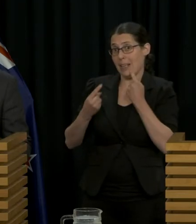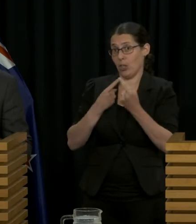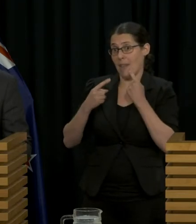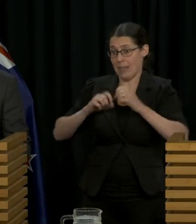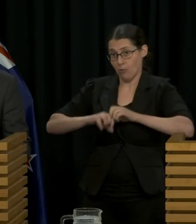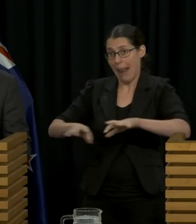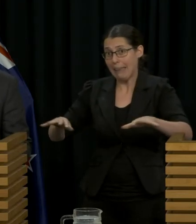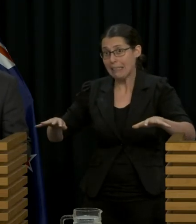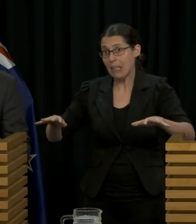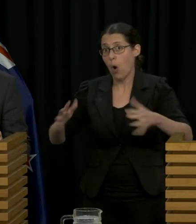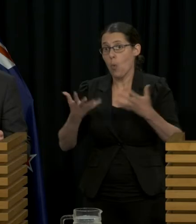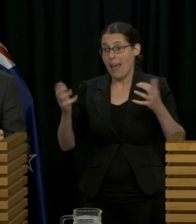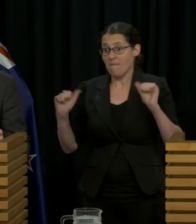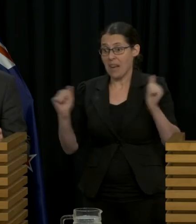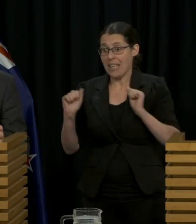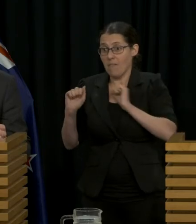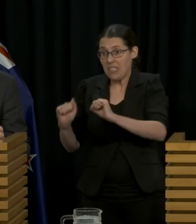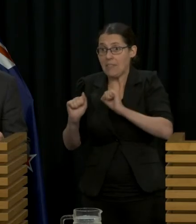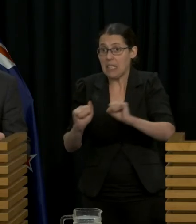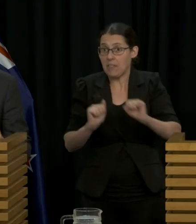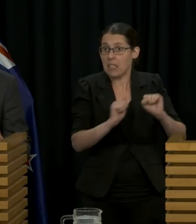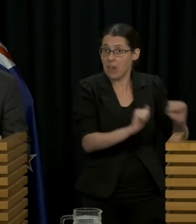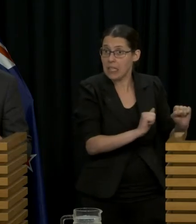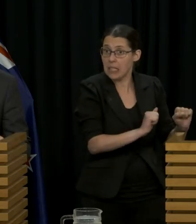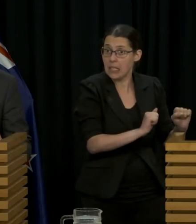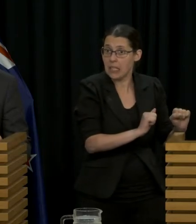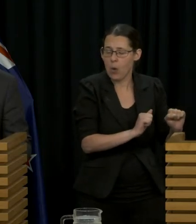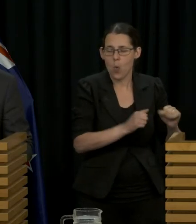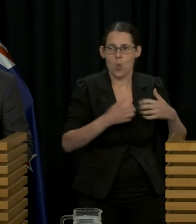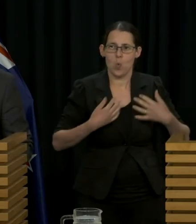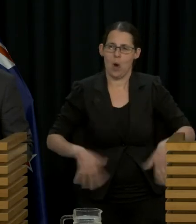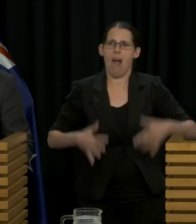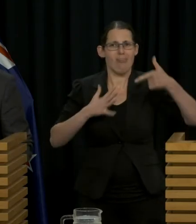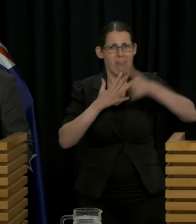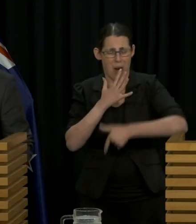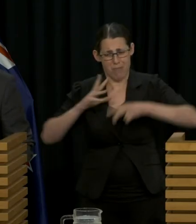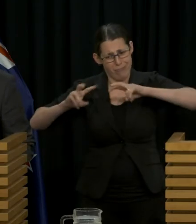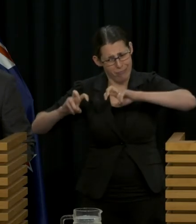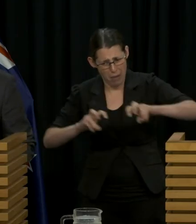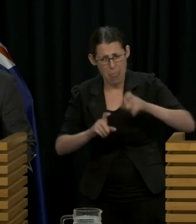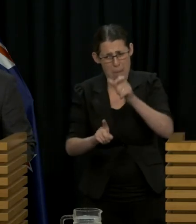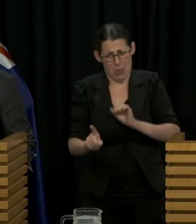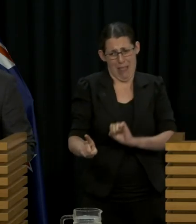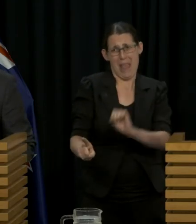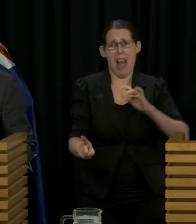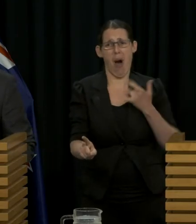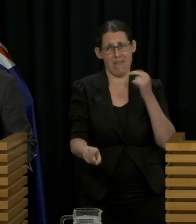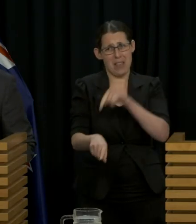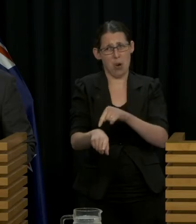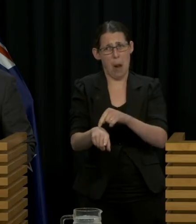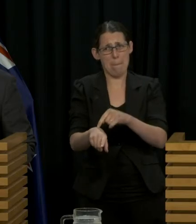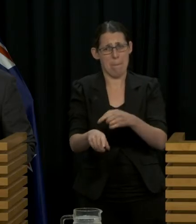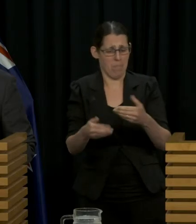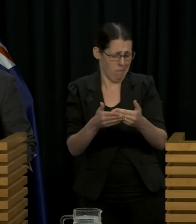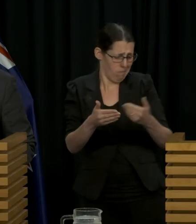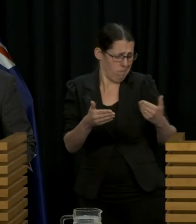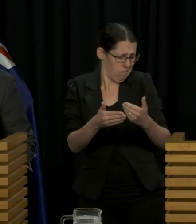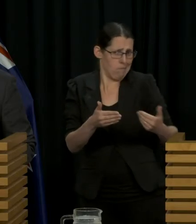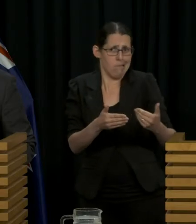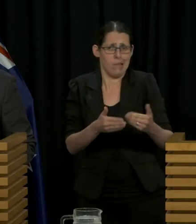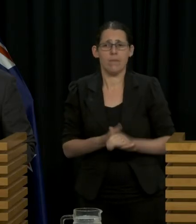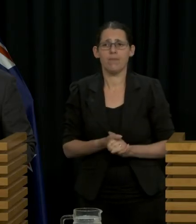thorough investigation of someone's life during the period of time in question. Yeah, I guess what I'm asking about is investigate